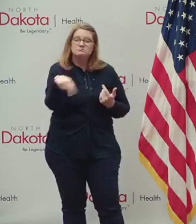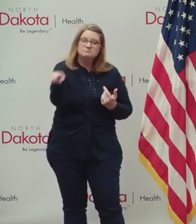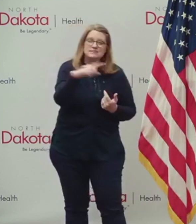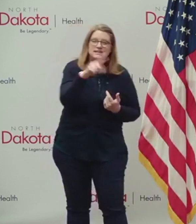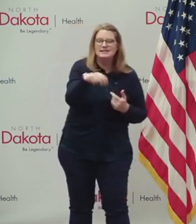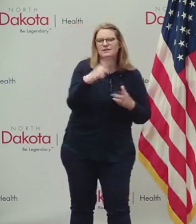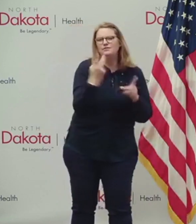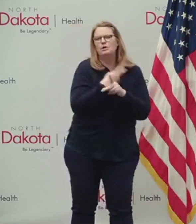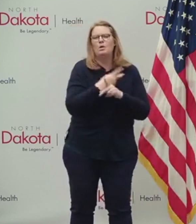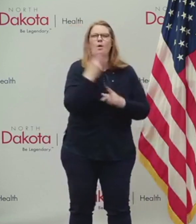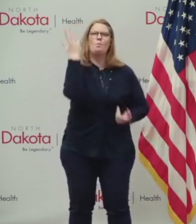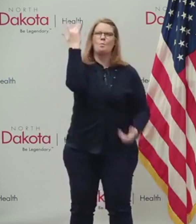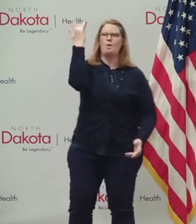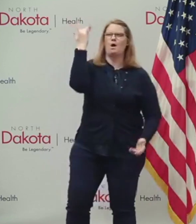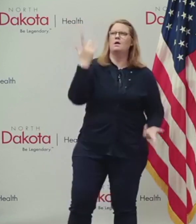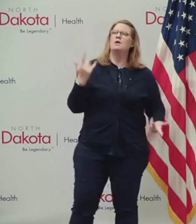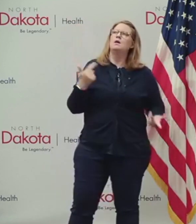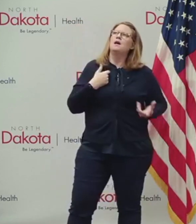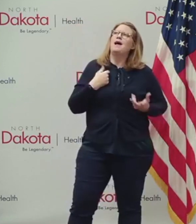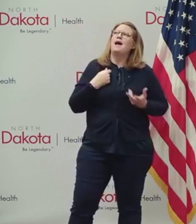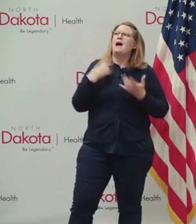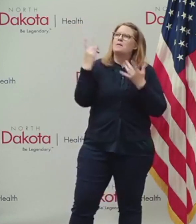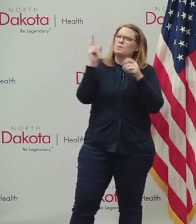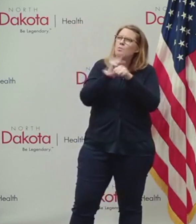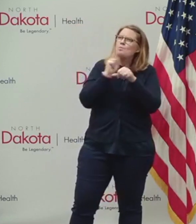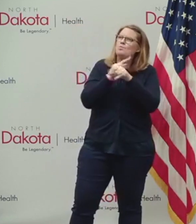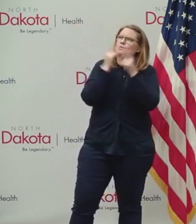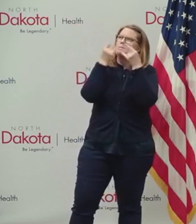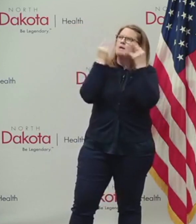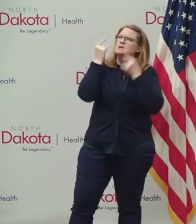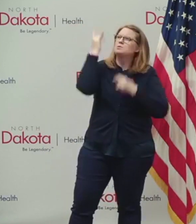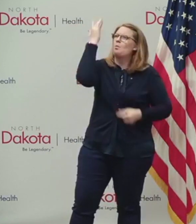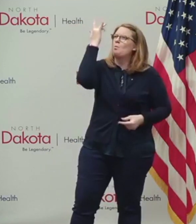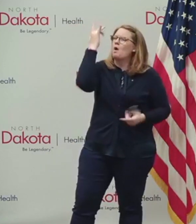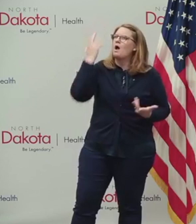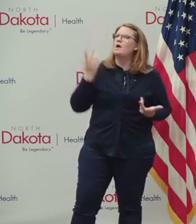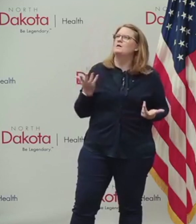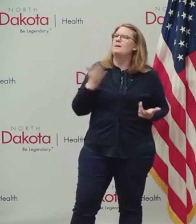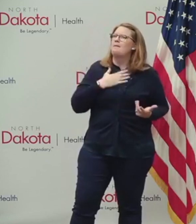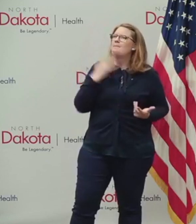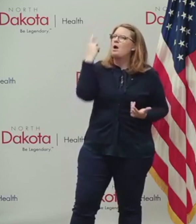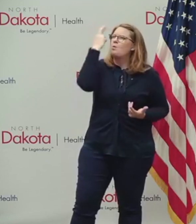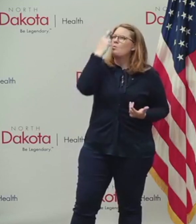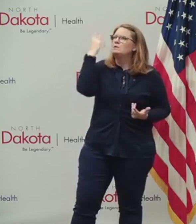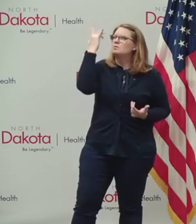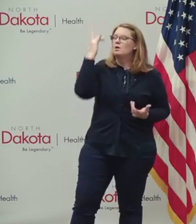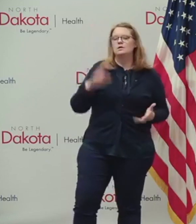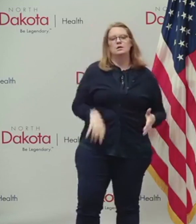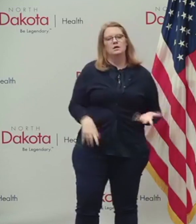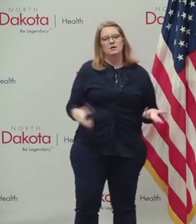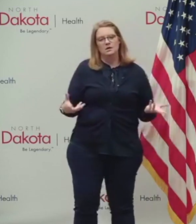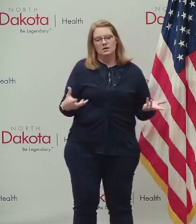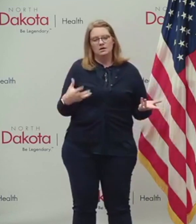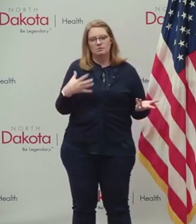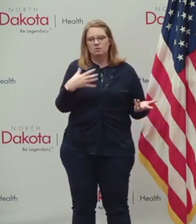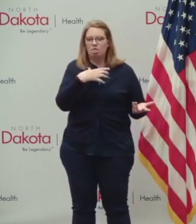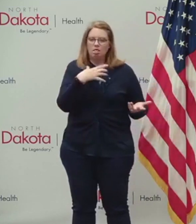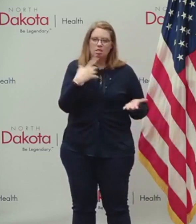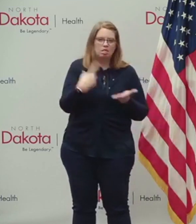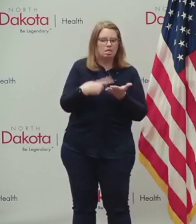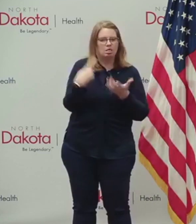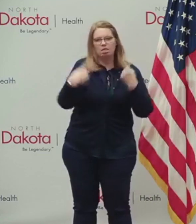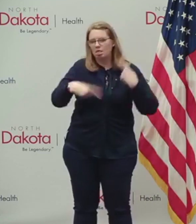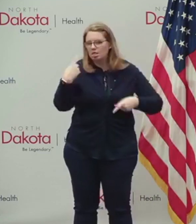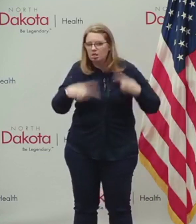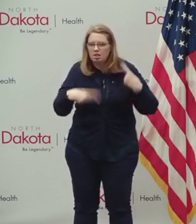their why on why they might want to participate, and we can stop arguing about masks or mask